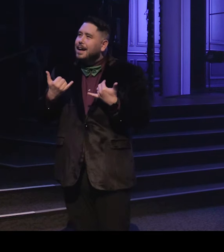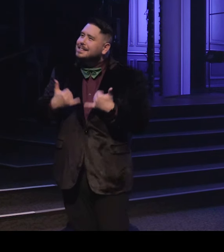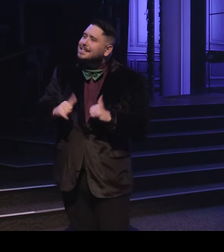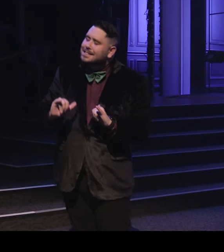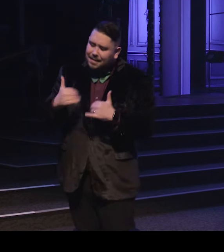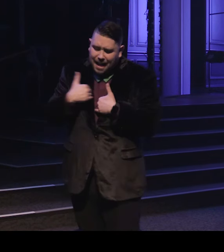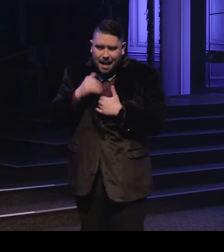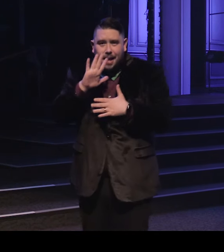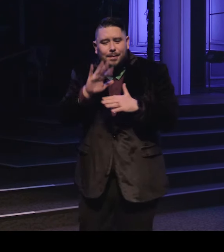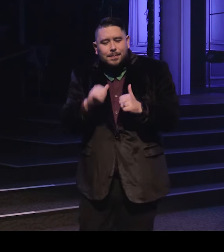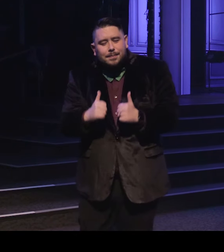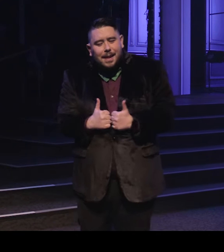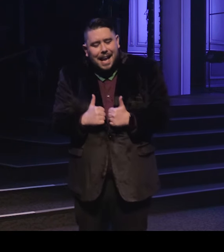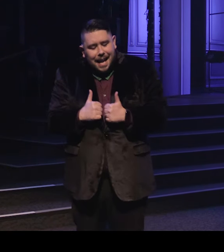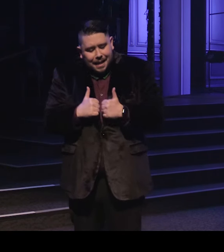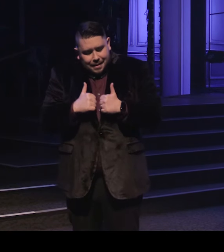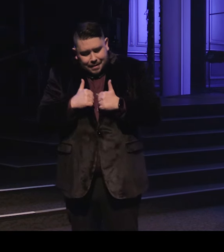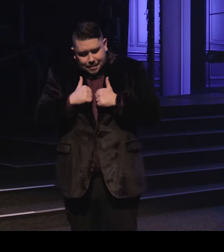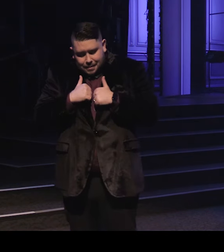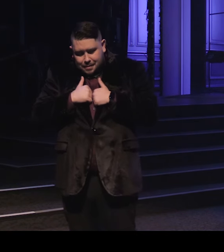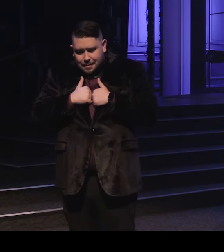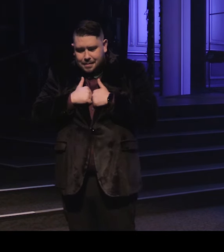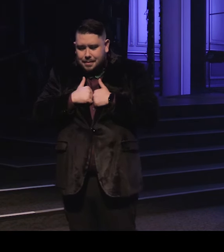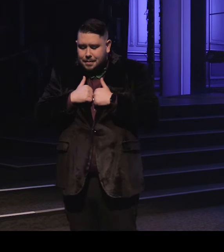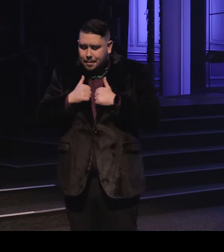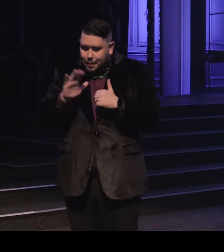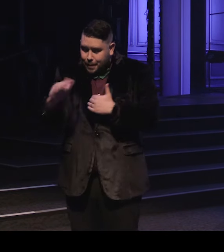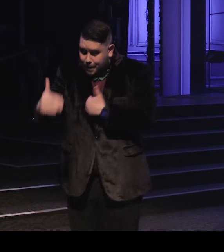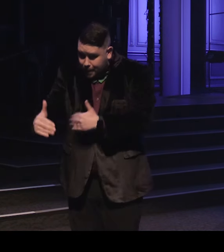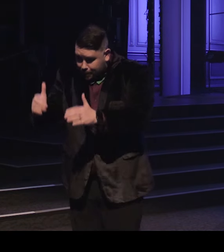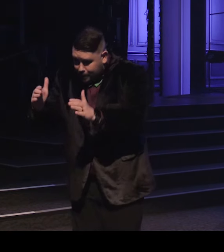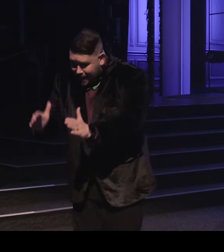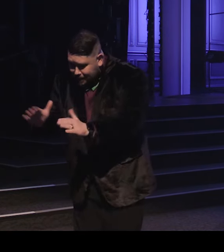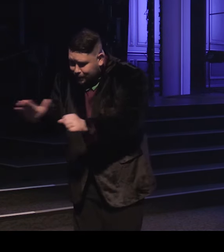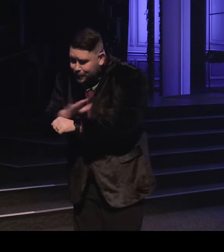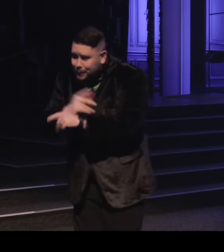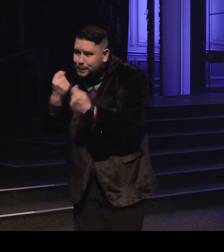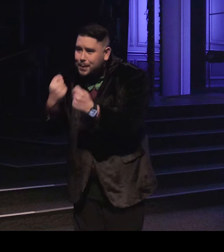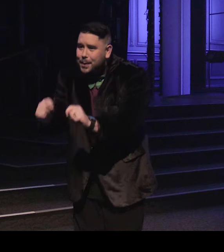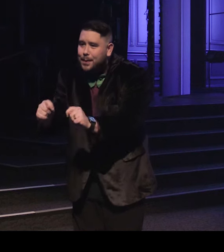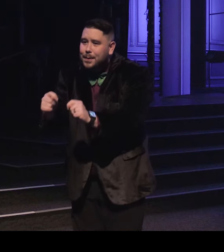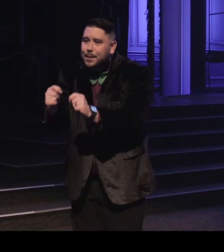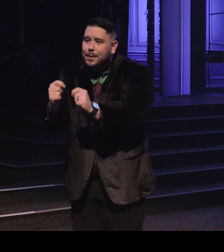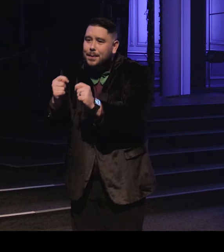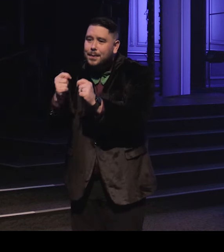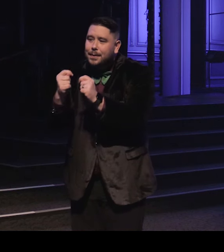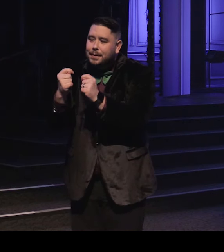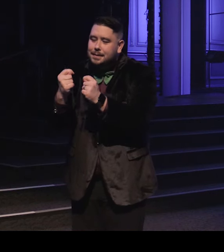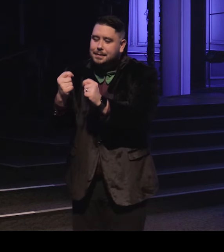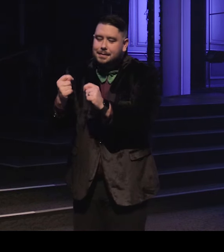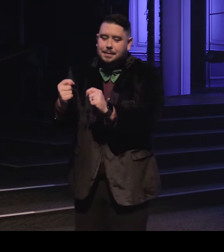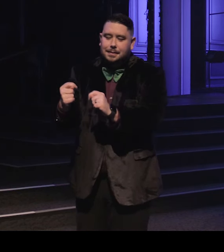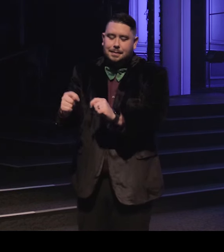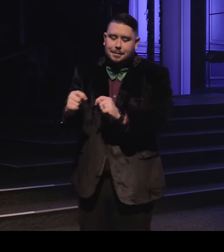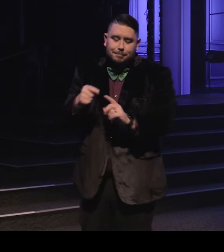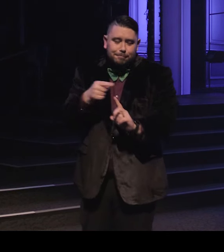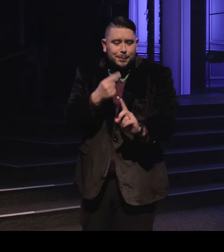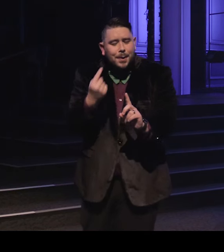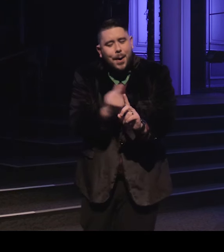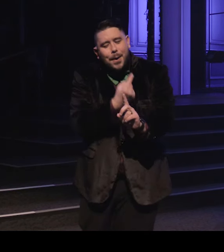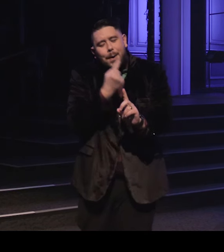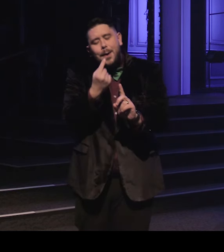death. And I've still got your blanket and your basket full of toys.